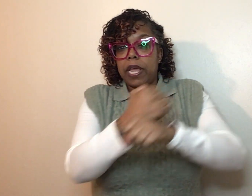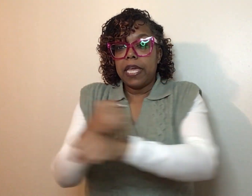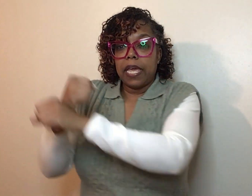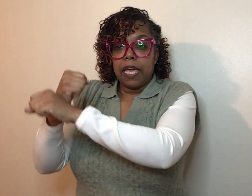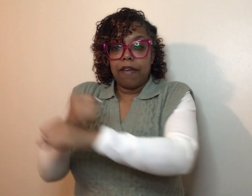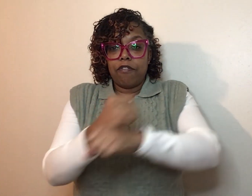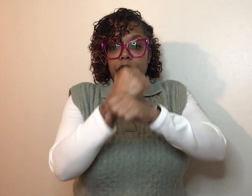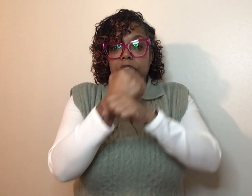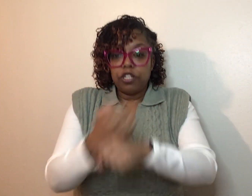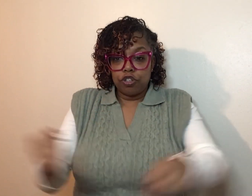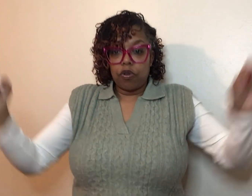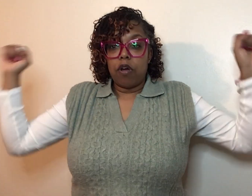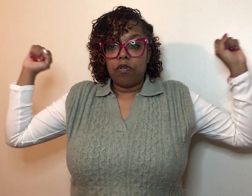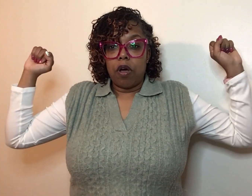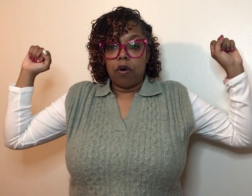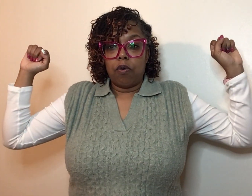Break every stronghold,